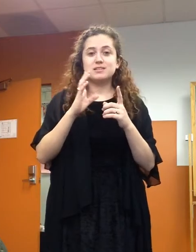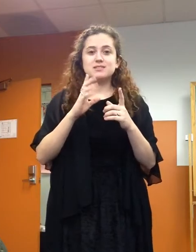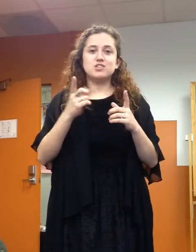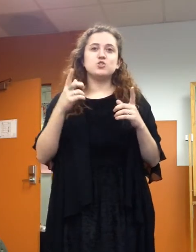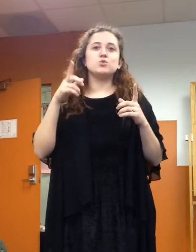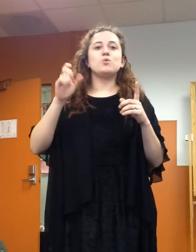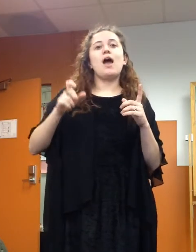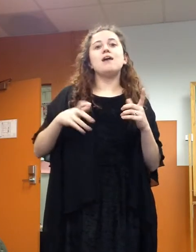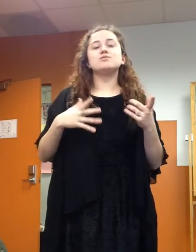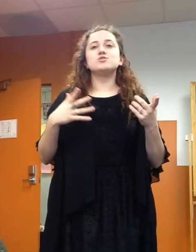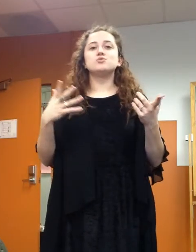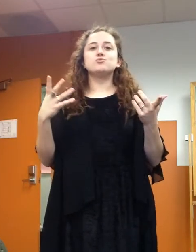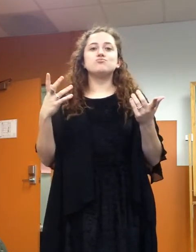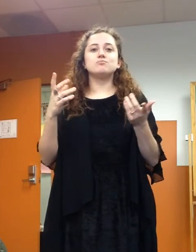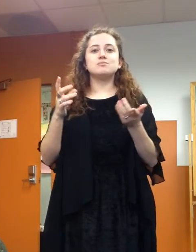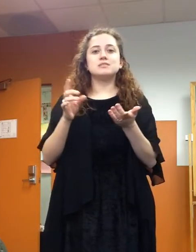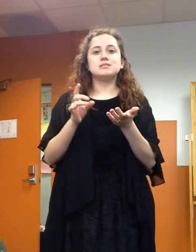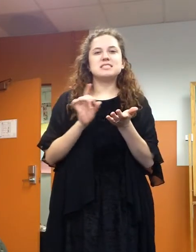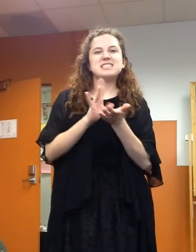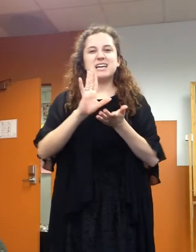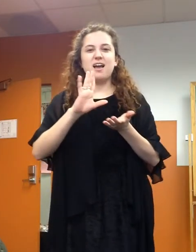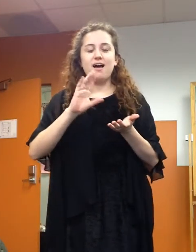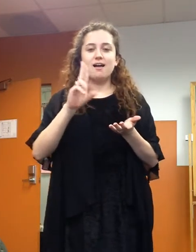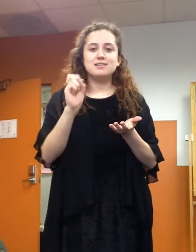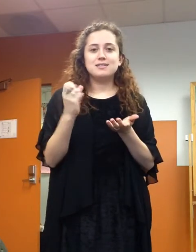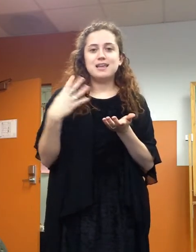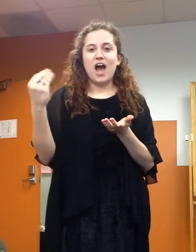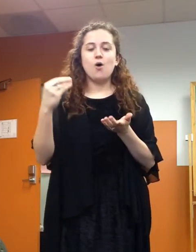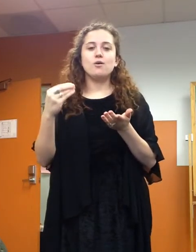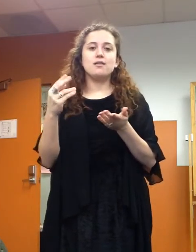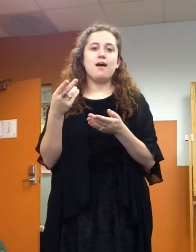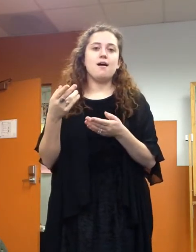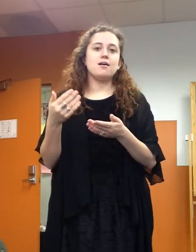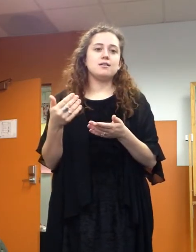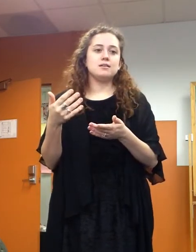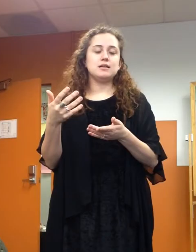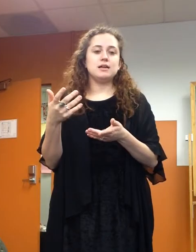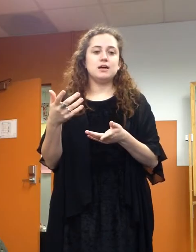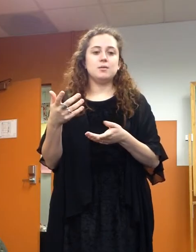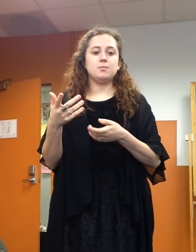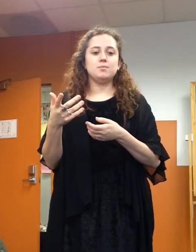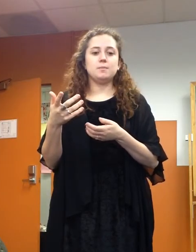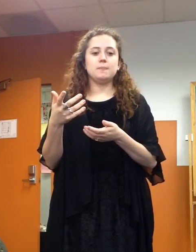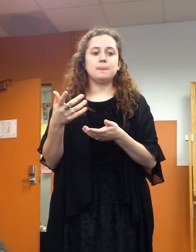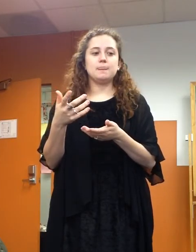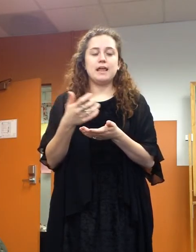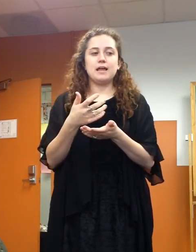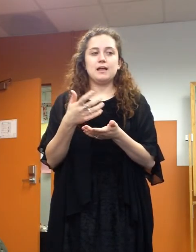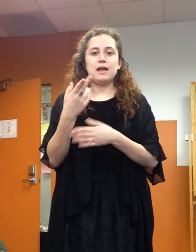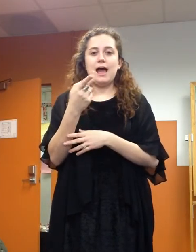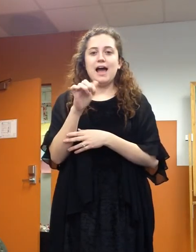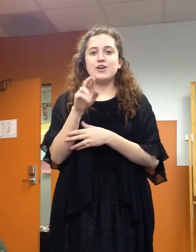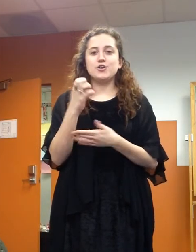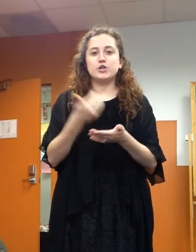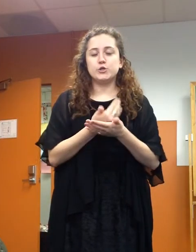may be exaggerating. And now it became the job of history teachers, particularly in high school,